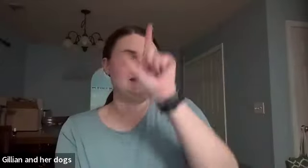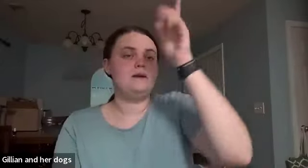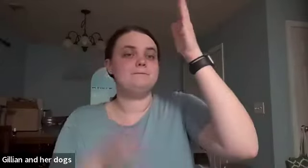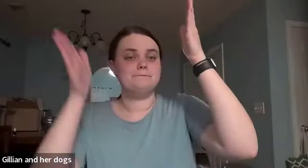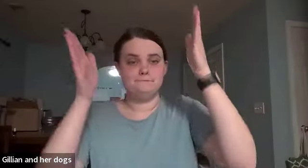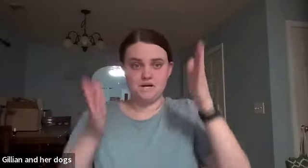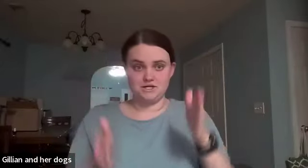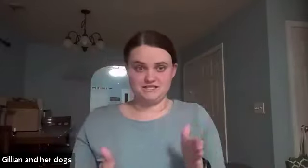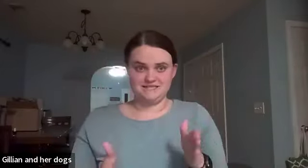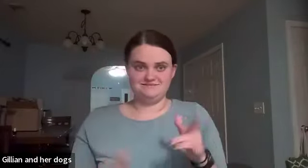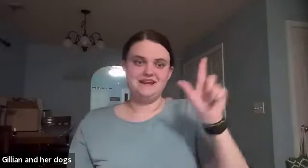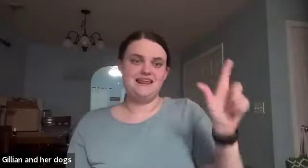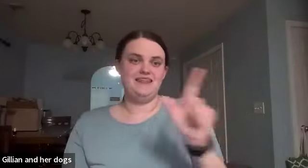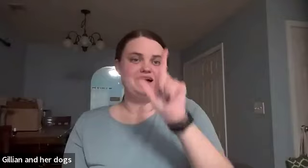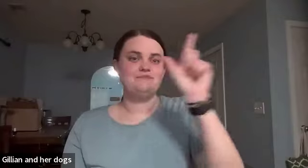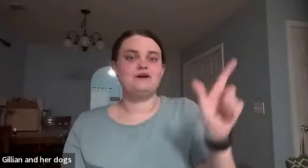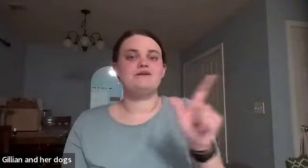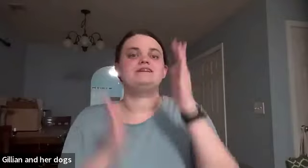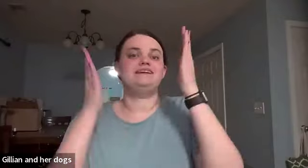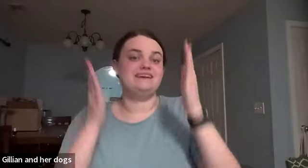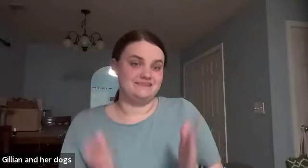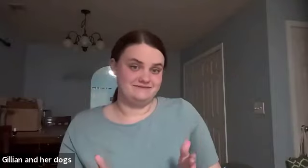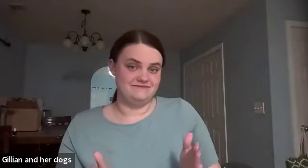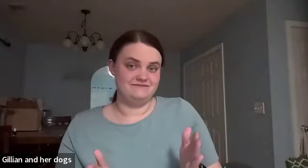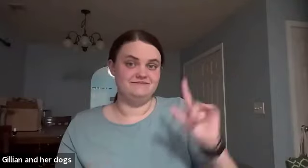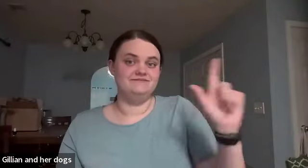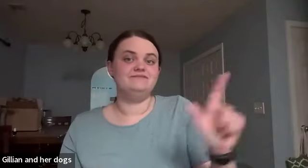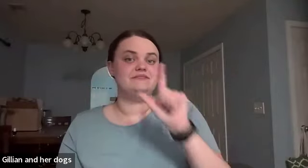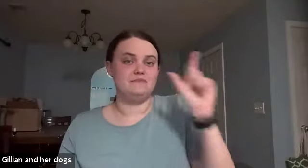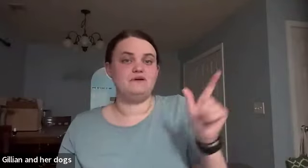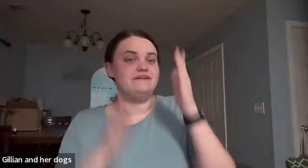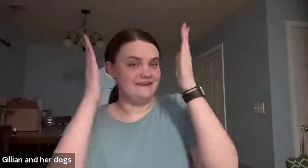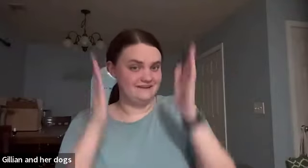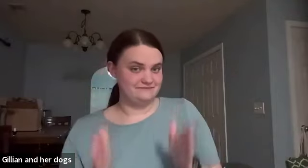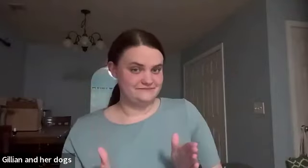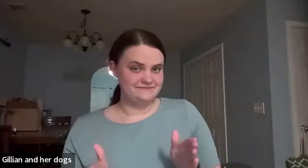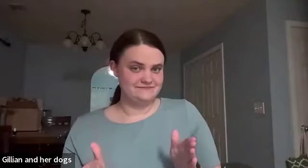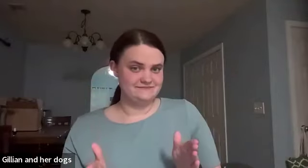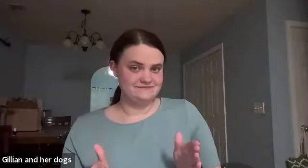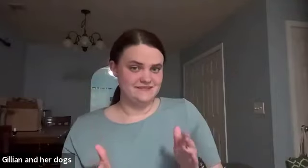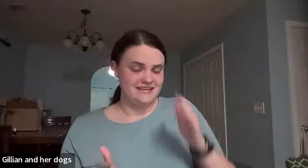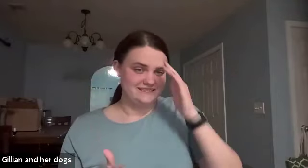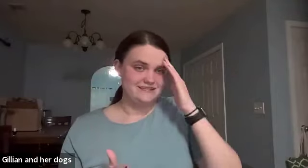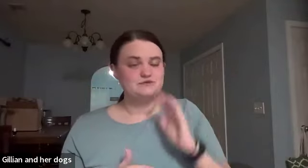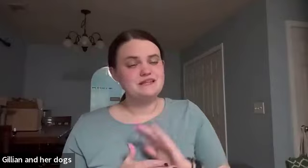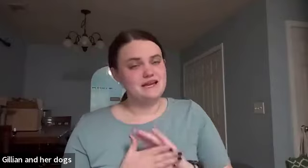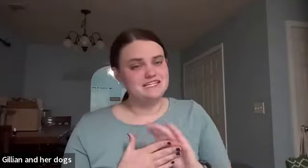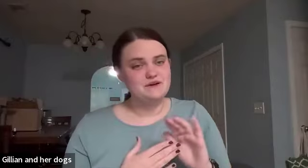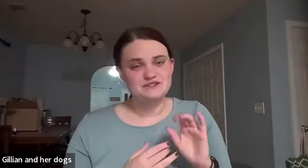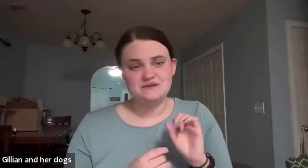Library person. Librarian. Librarian. See, it's really nice about